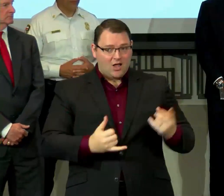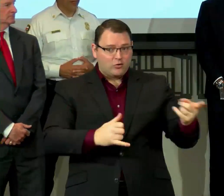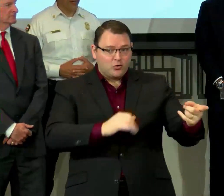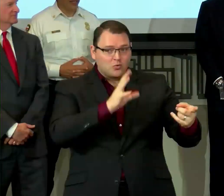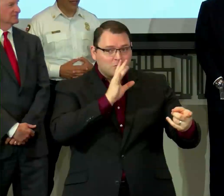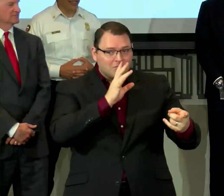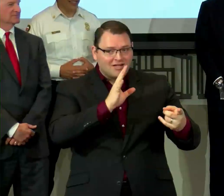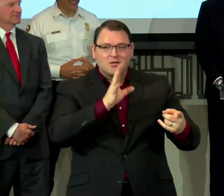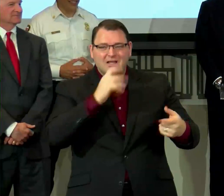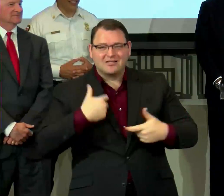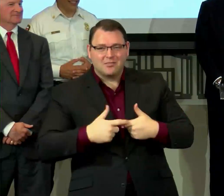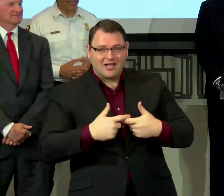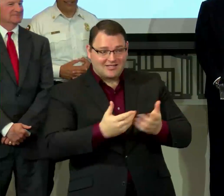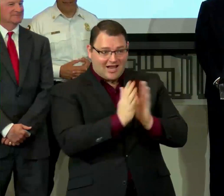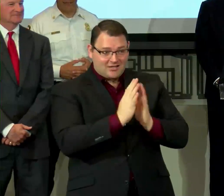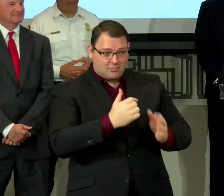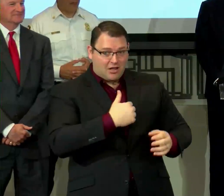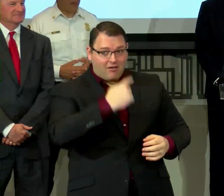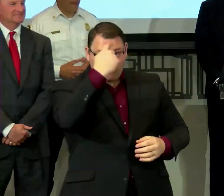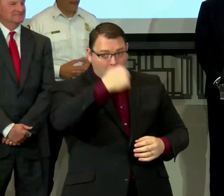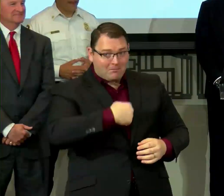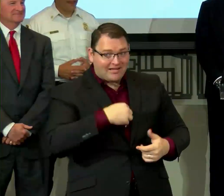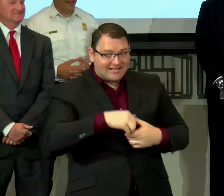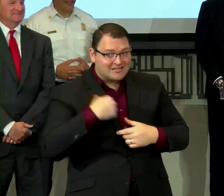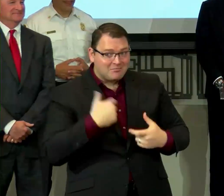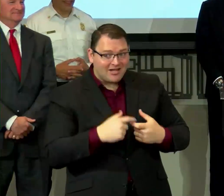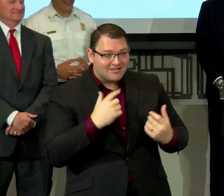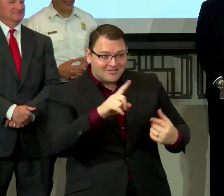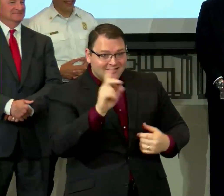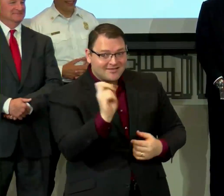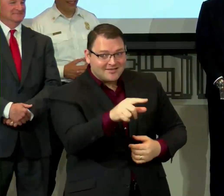español. That's a